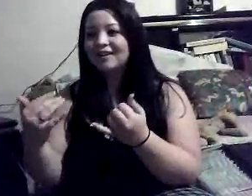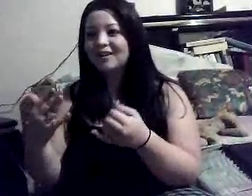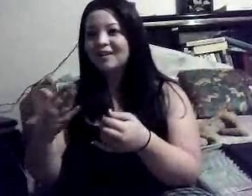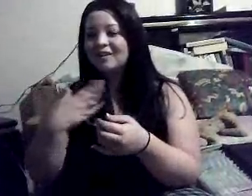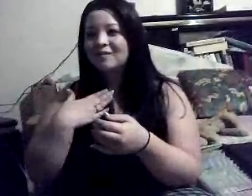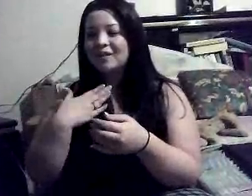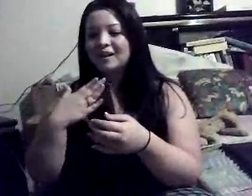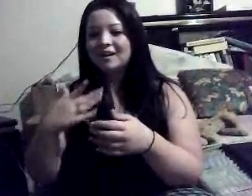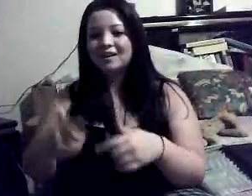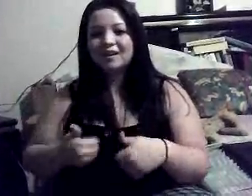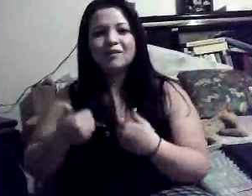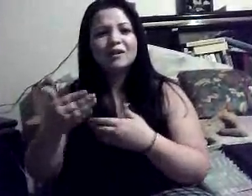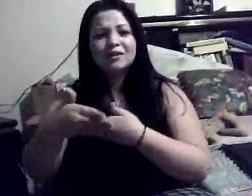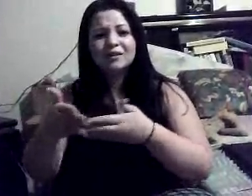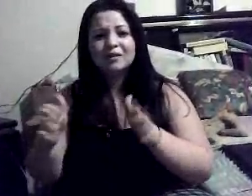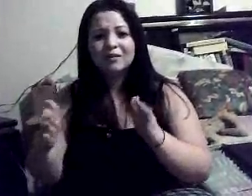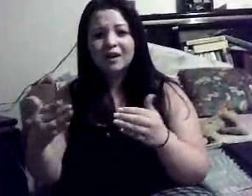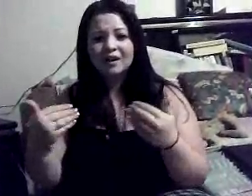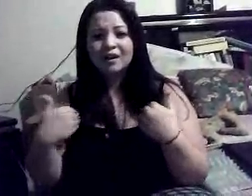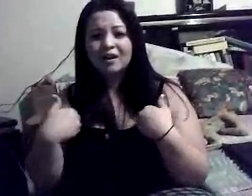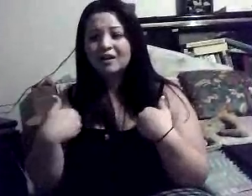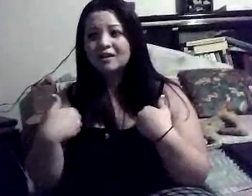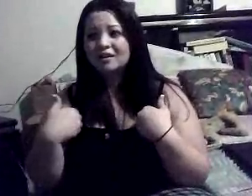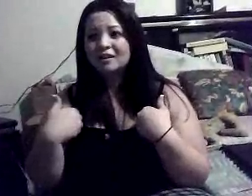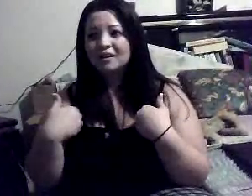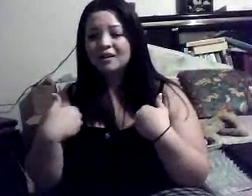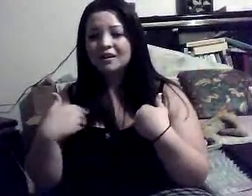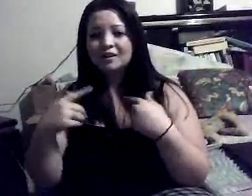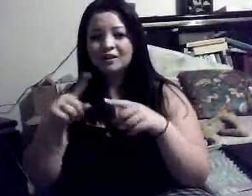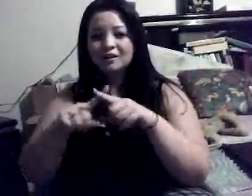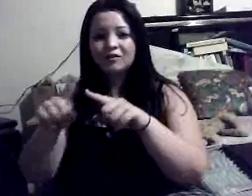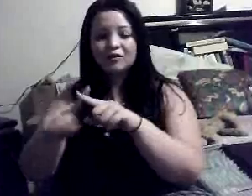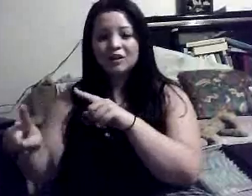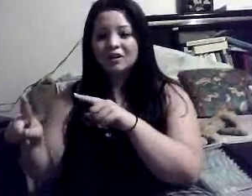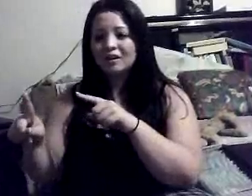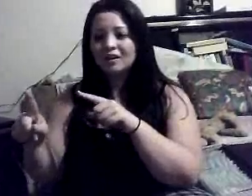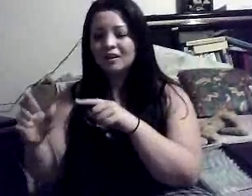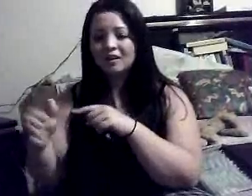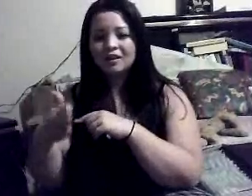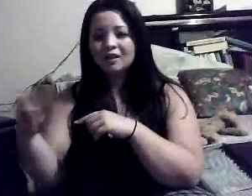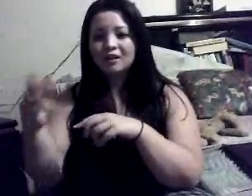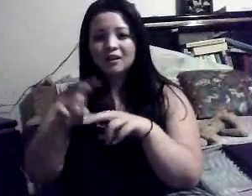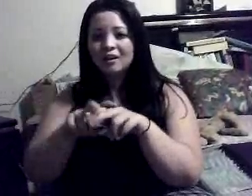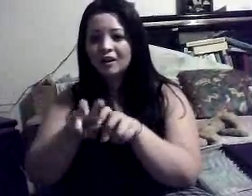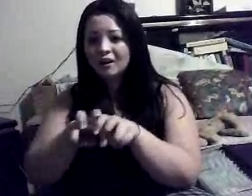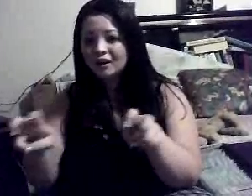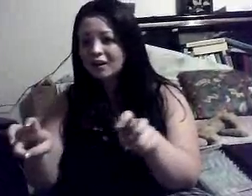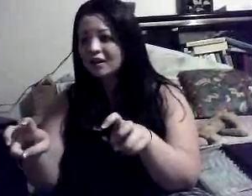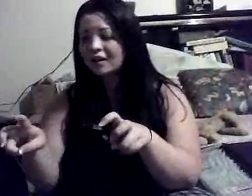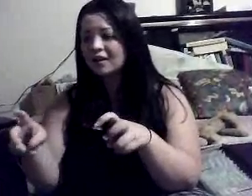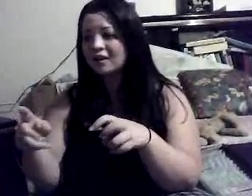And it's a beautiful room with lots of prints, botanical prints that were popular in Victorian